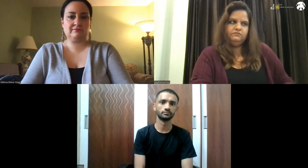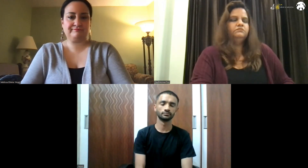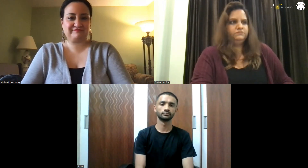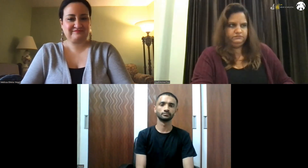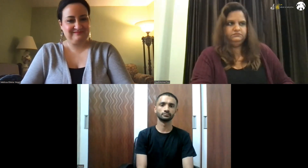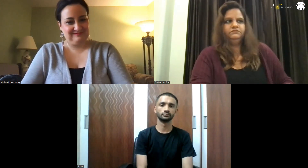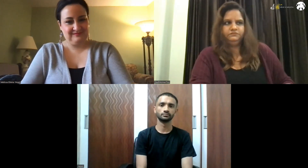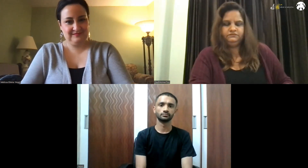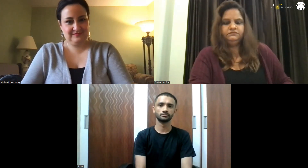Are we ready?